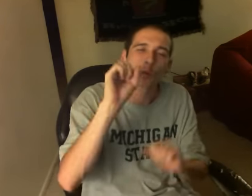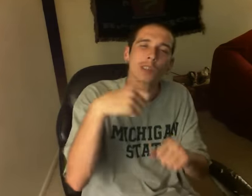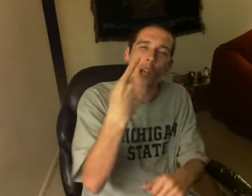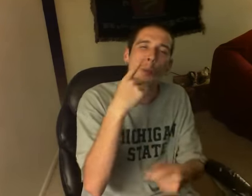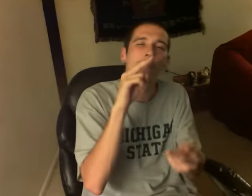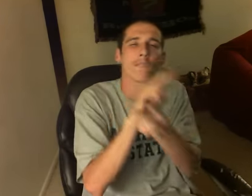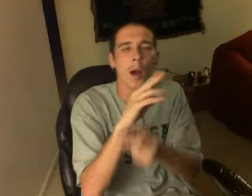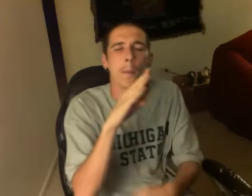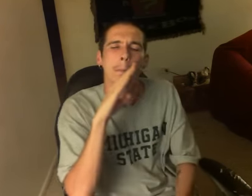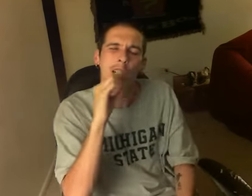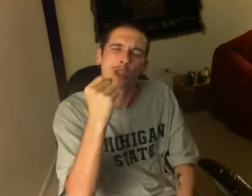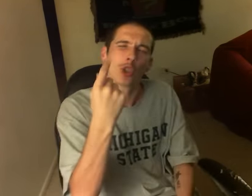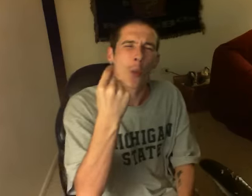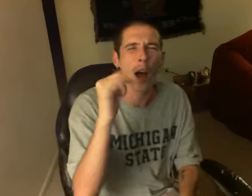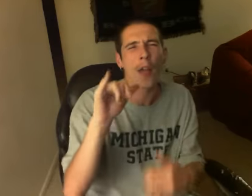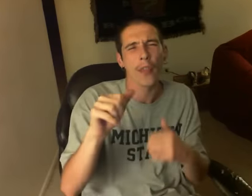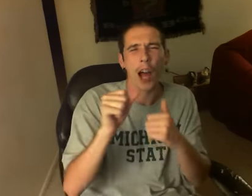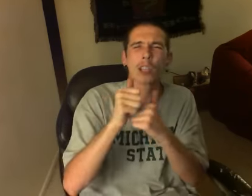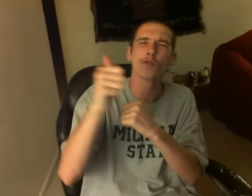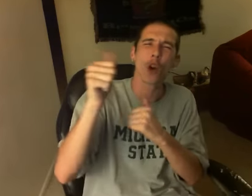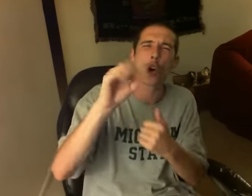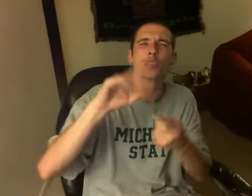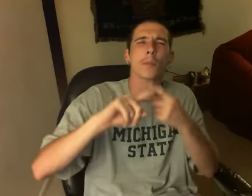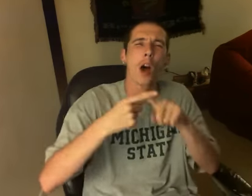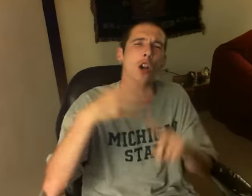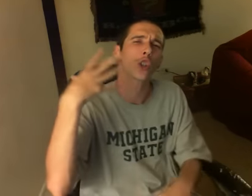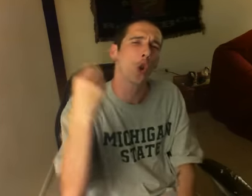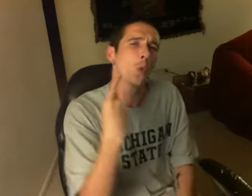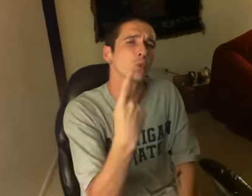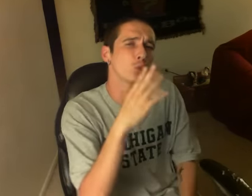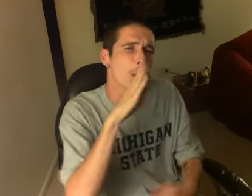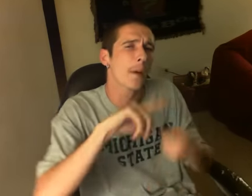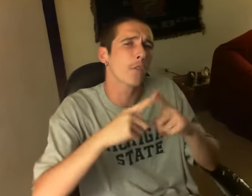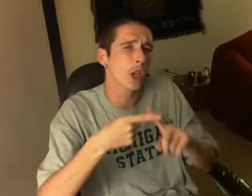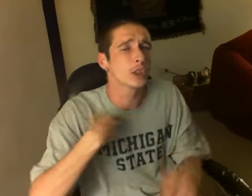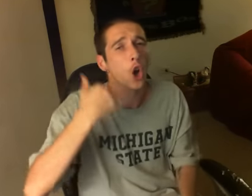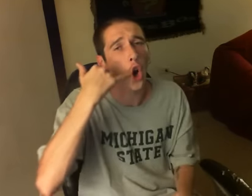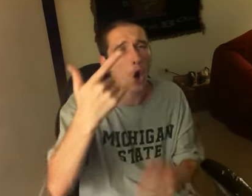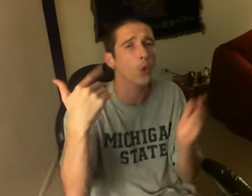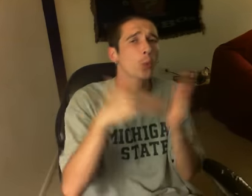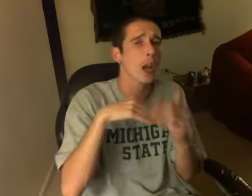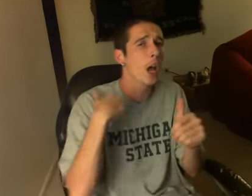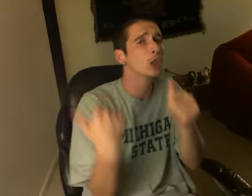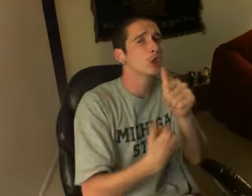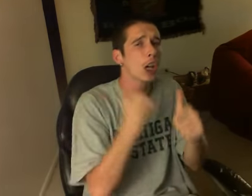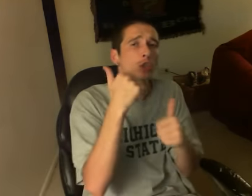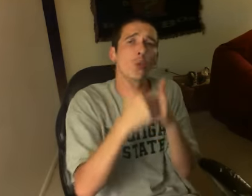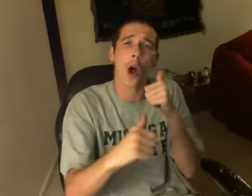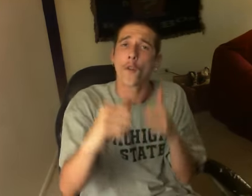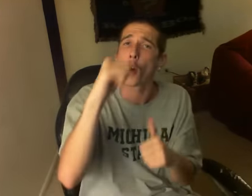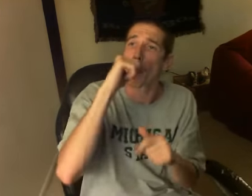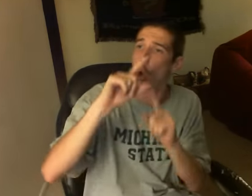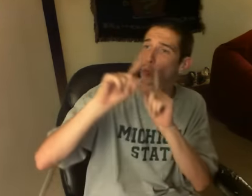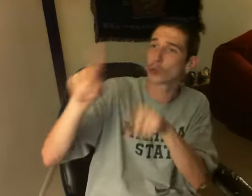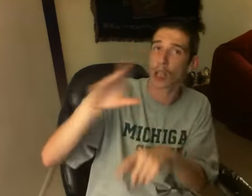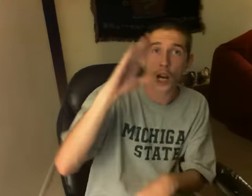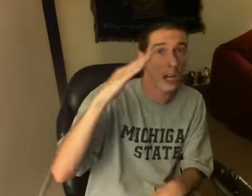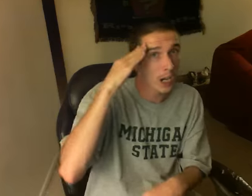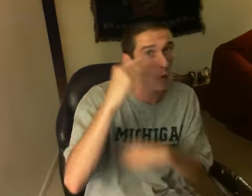Everybody knows, yeah, we fuck, bitch, so what? That's about as far as your buddy goes. We'll be friends, I call you again. I chase you around every bar you